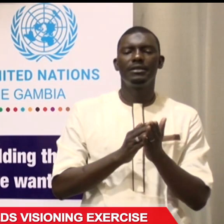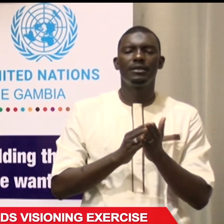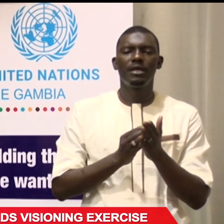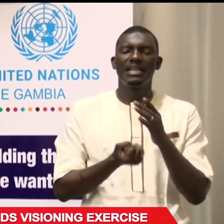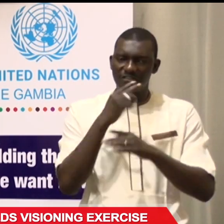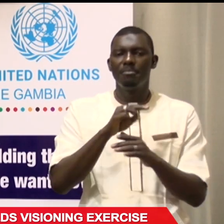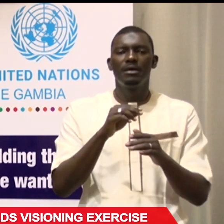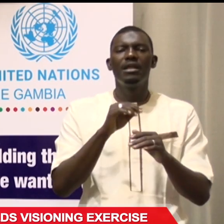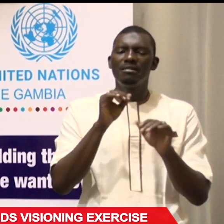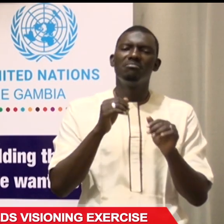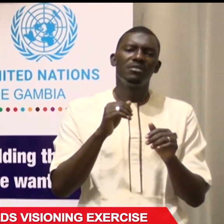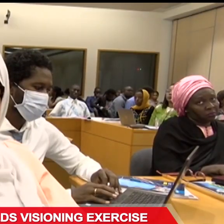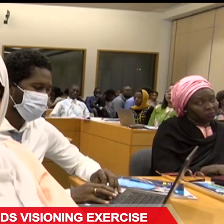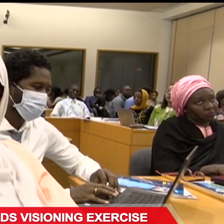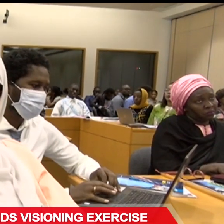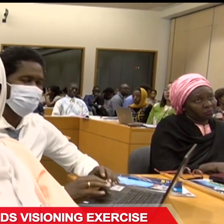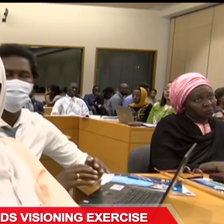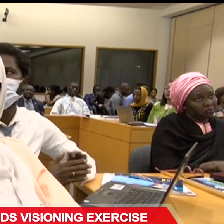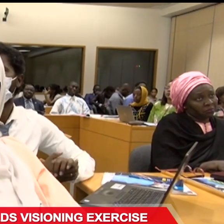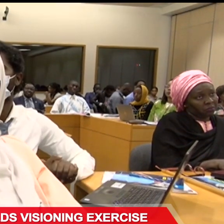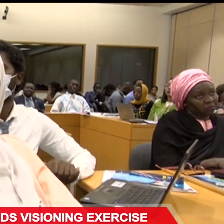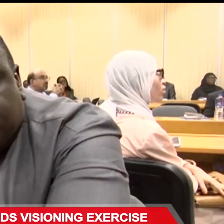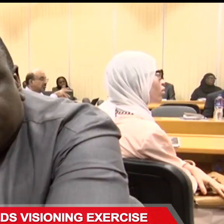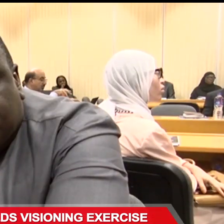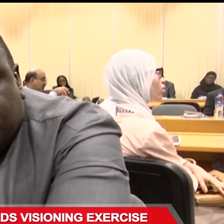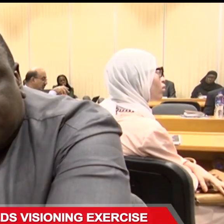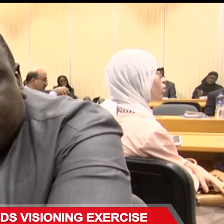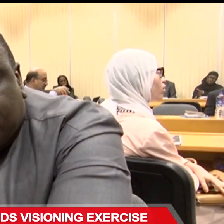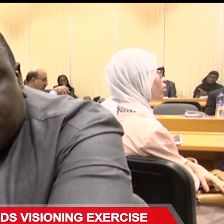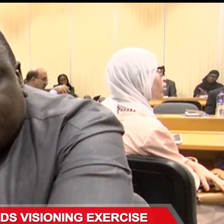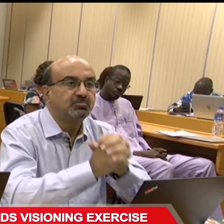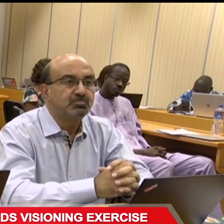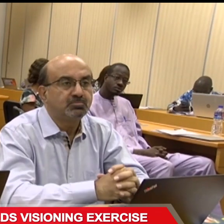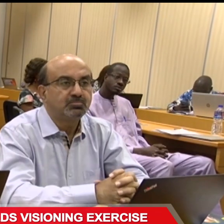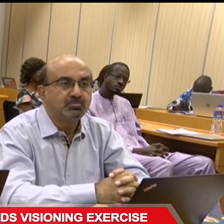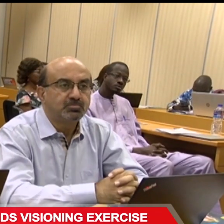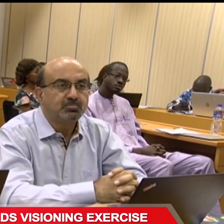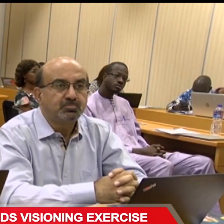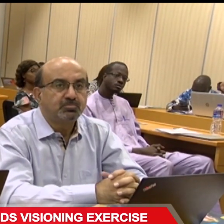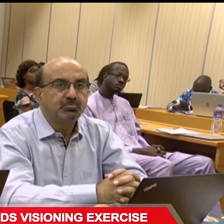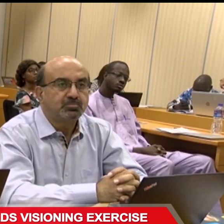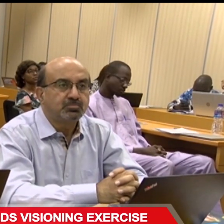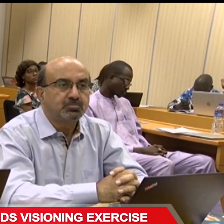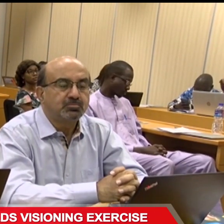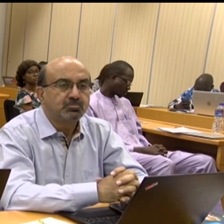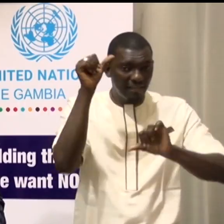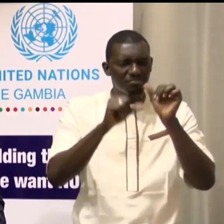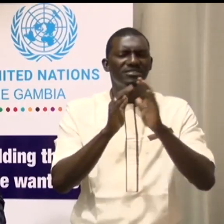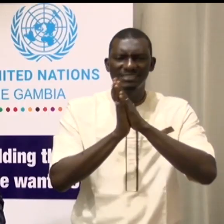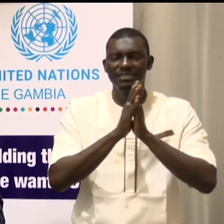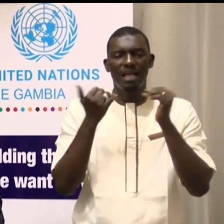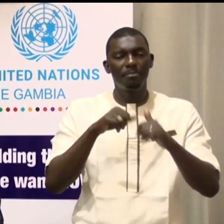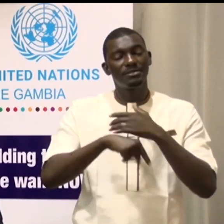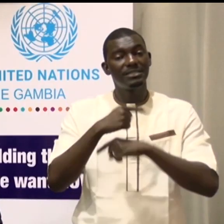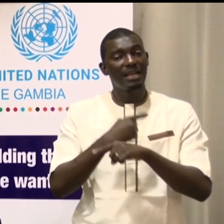increases. However, there is still room for improvement and the need to make the private sector the engine of growth of the Gambia's economy.